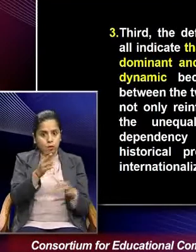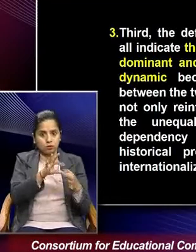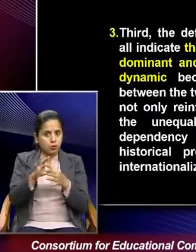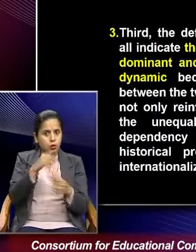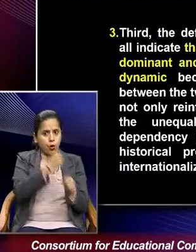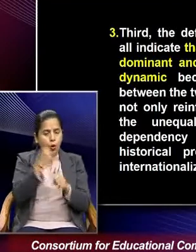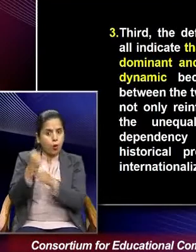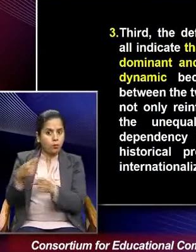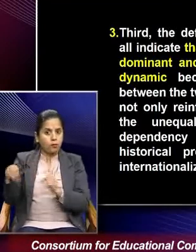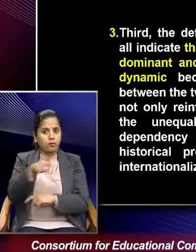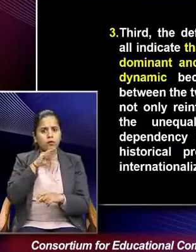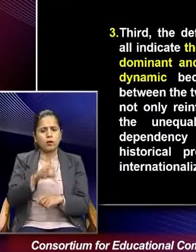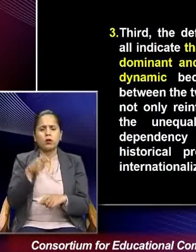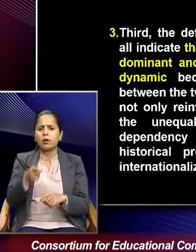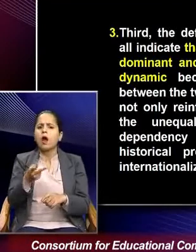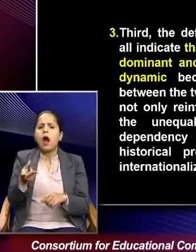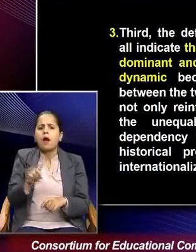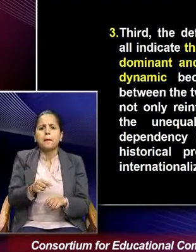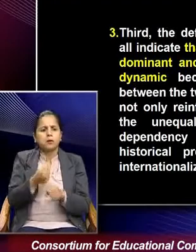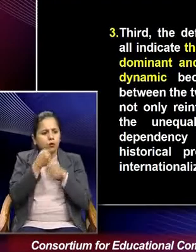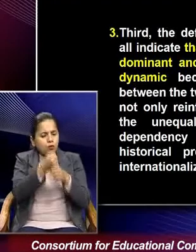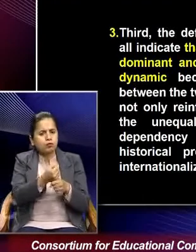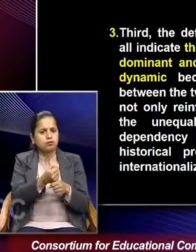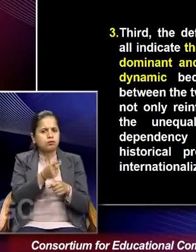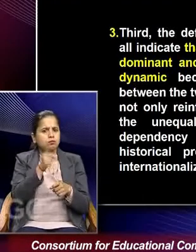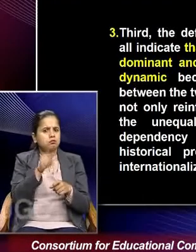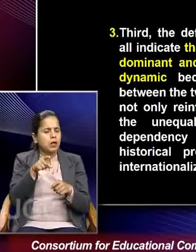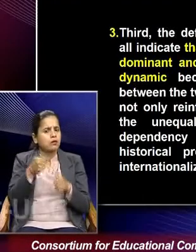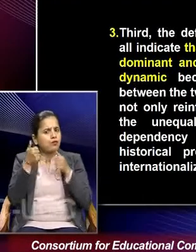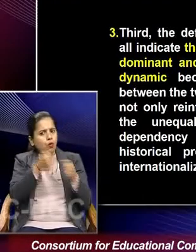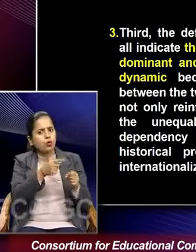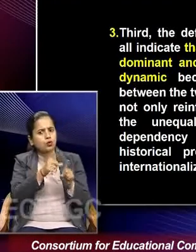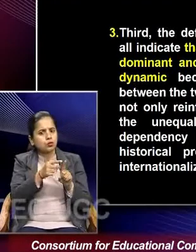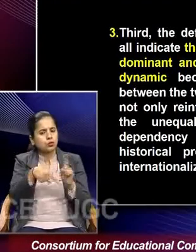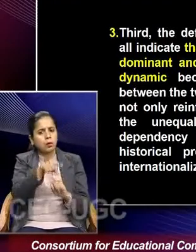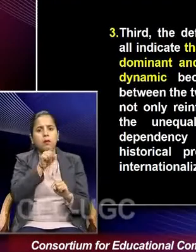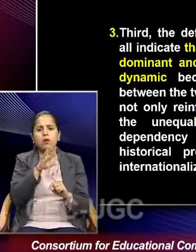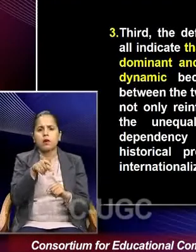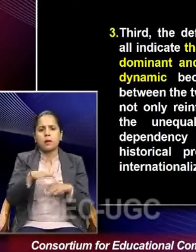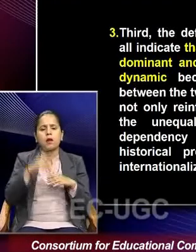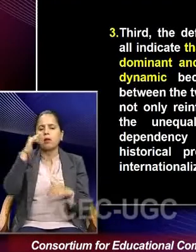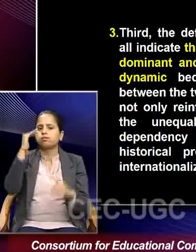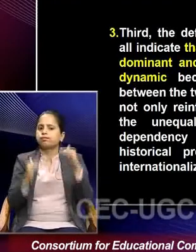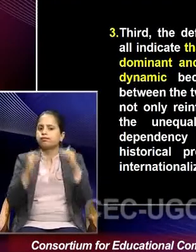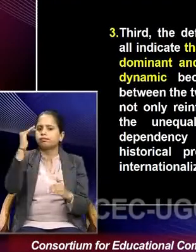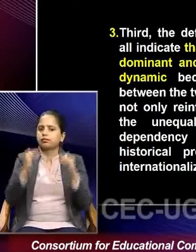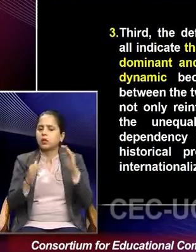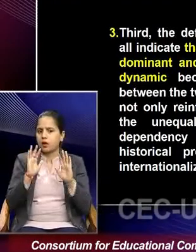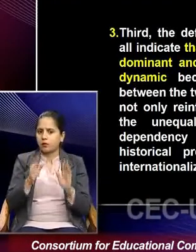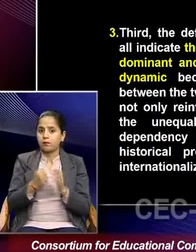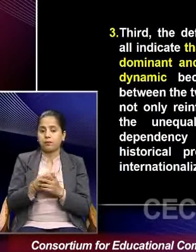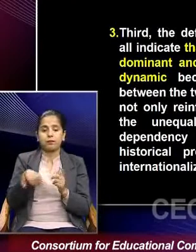reinforce but also intensify the unequal patterns. It means that